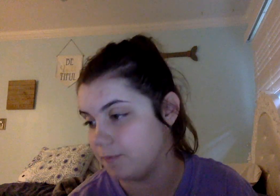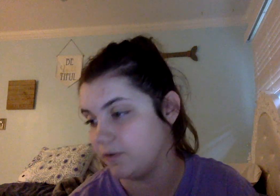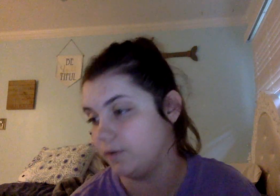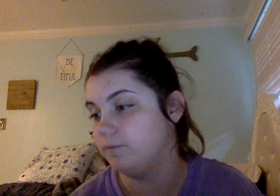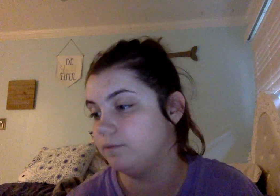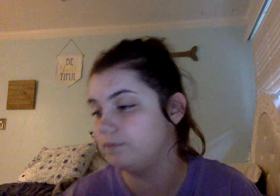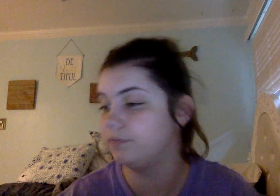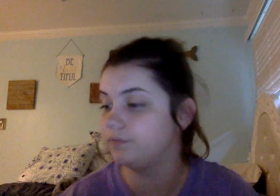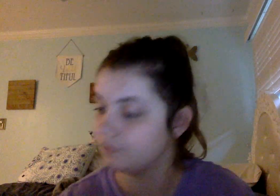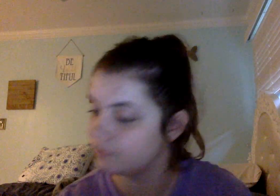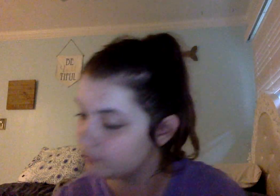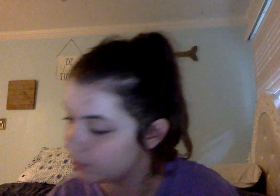helpful.